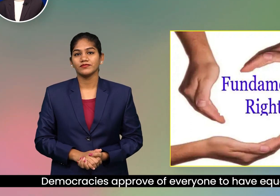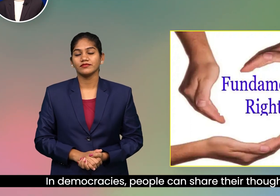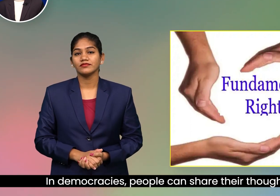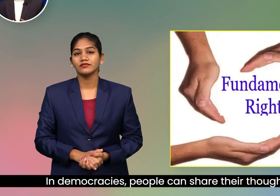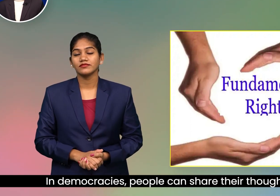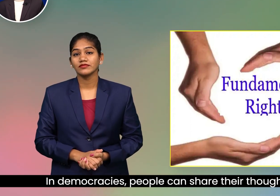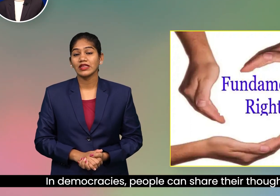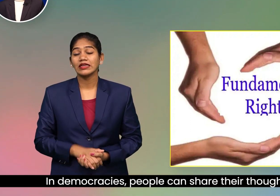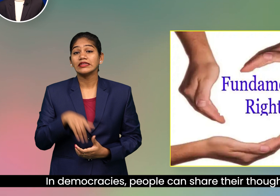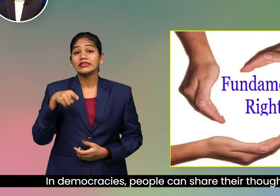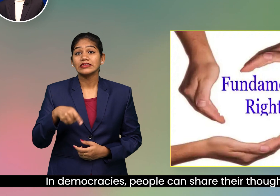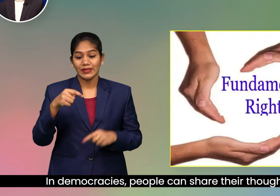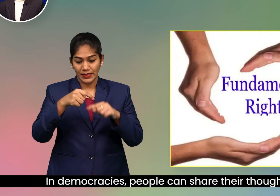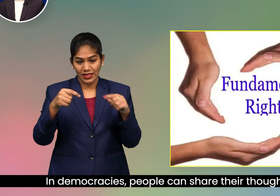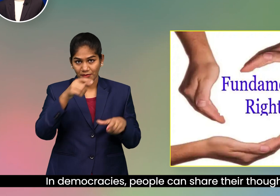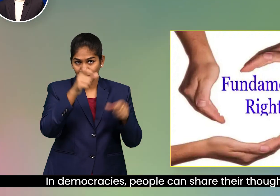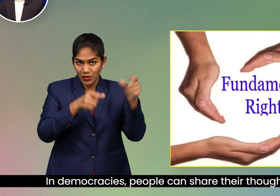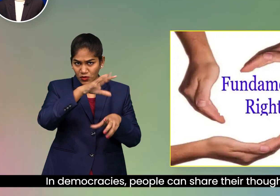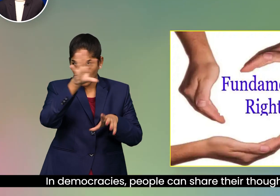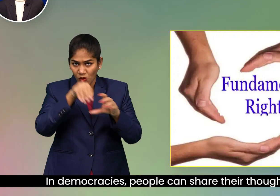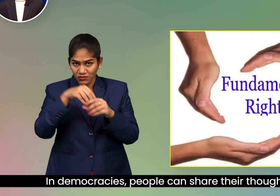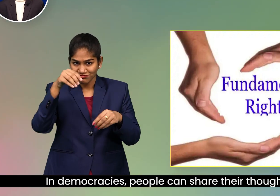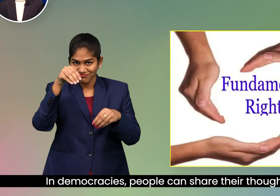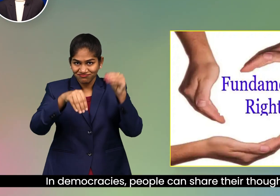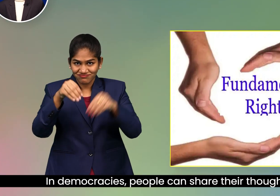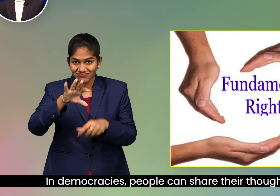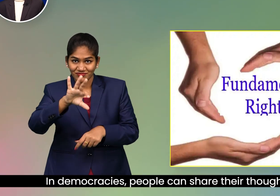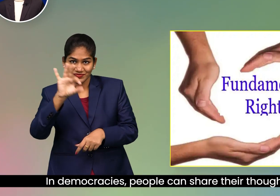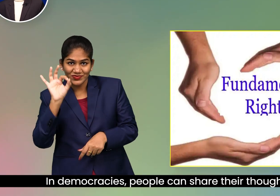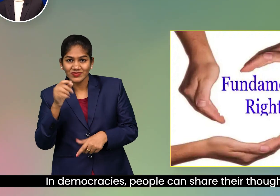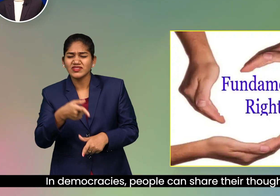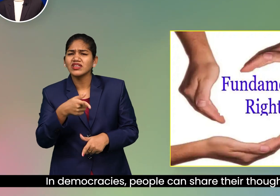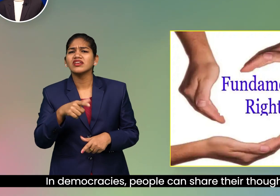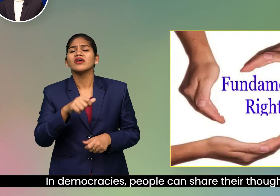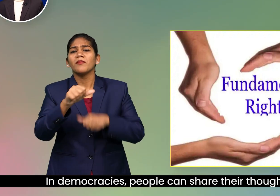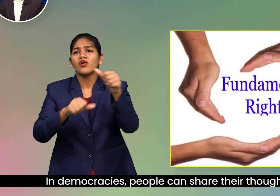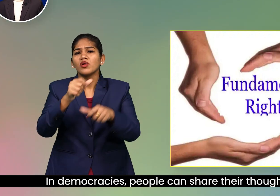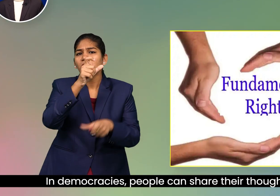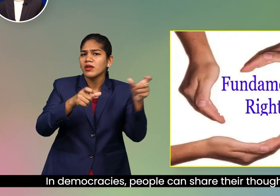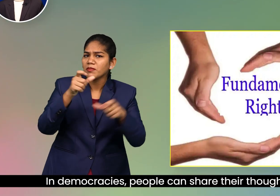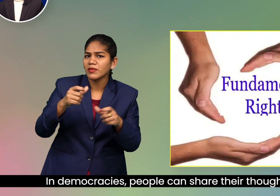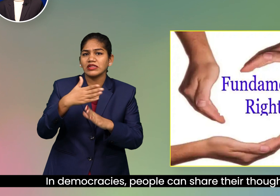In democracies, people can share their thoughts and choose